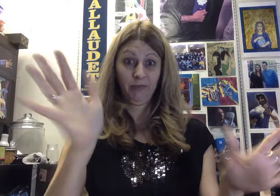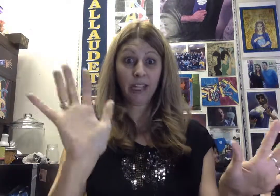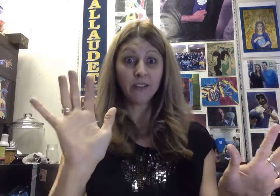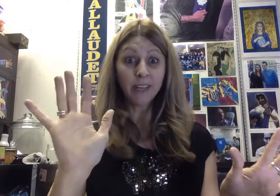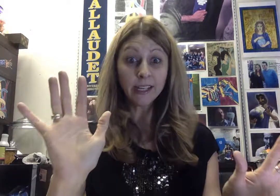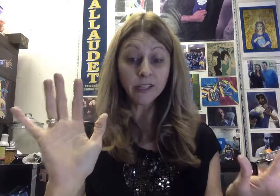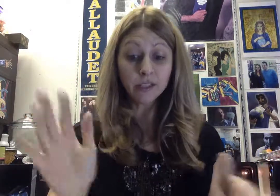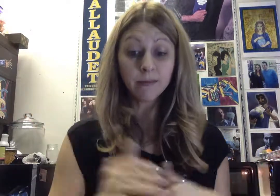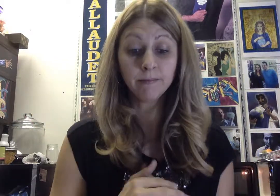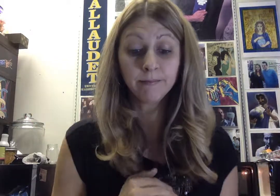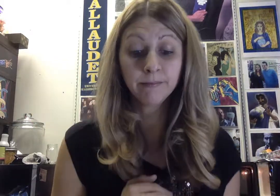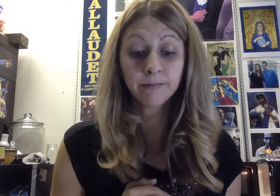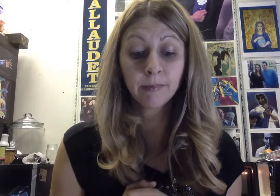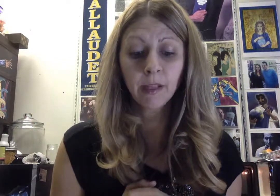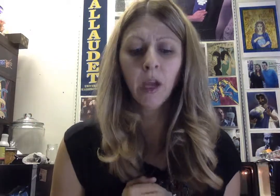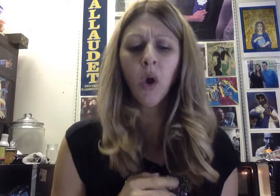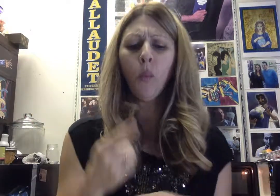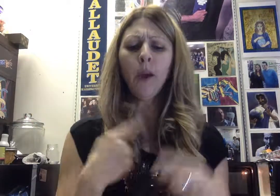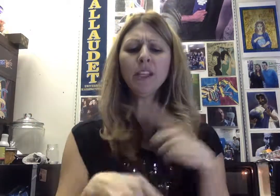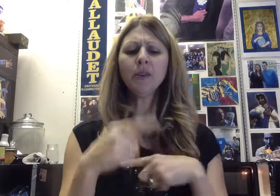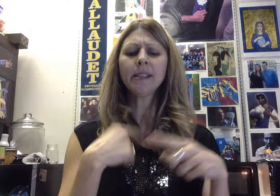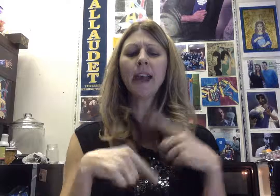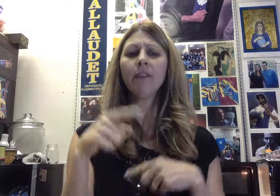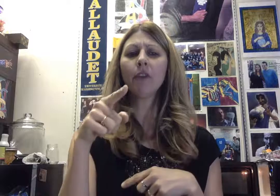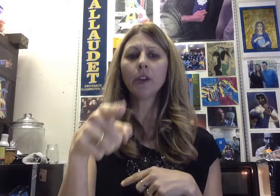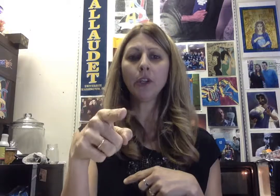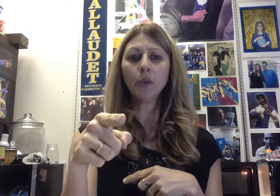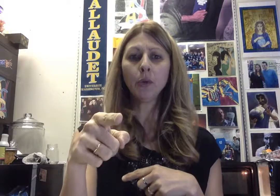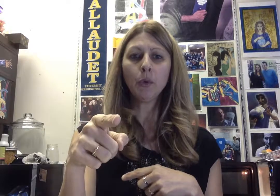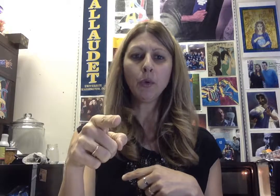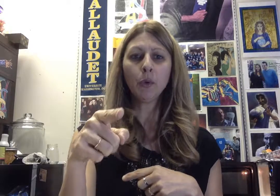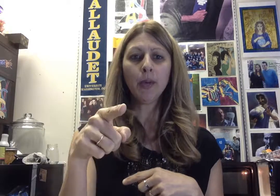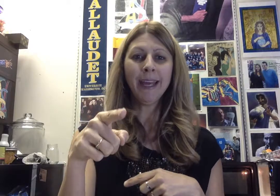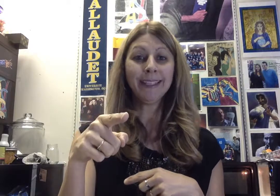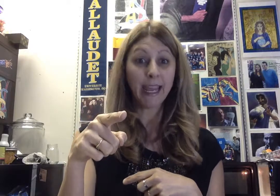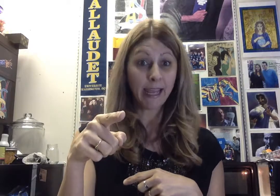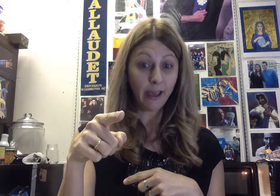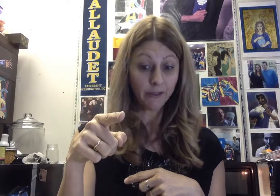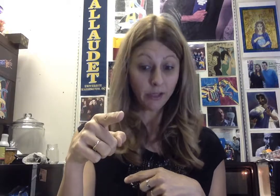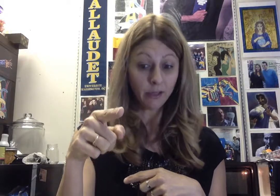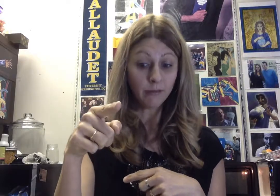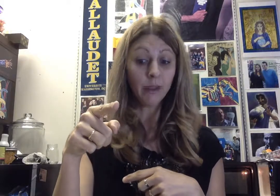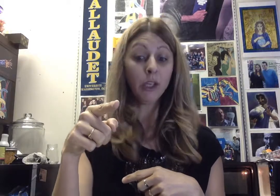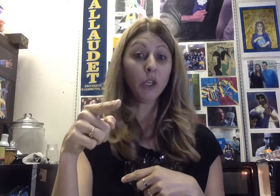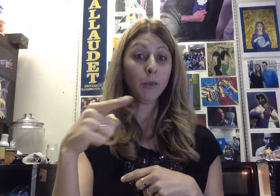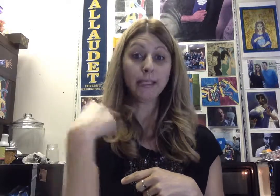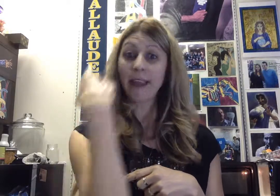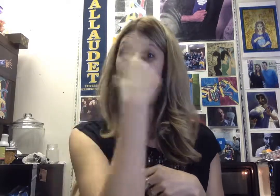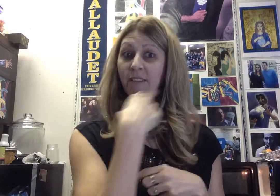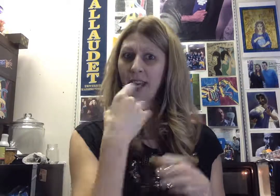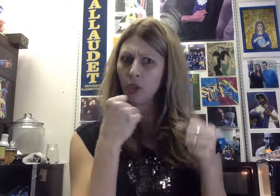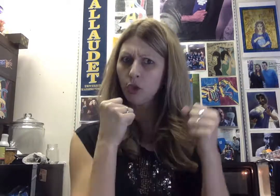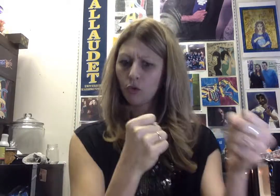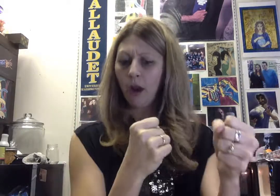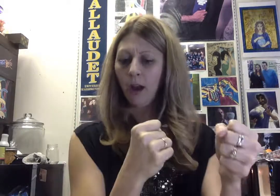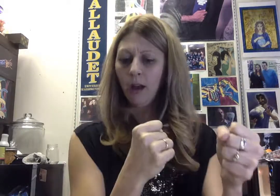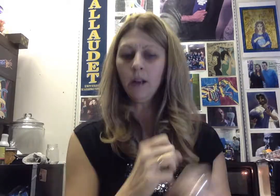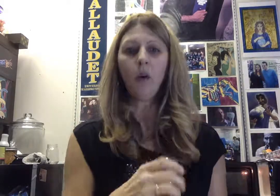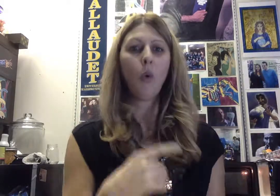Touch finish. What do you sign for you take after? You would say face strong